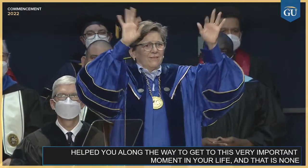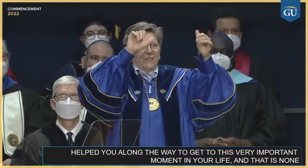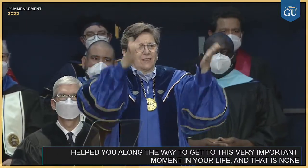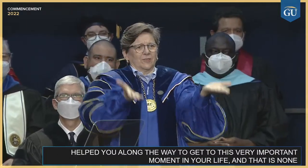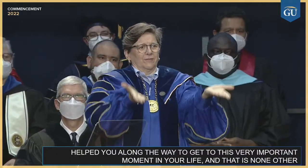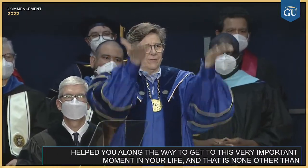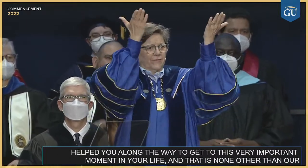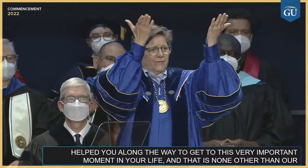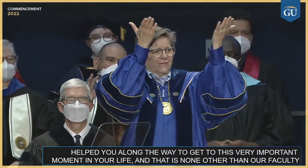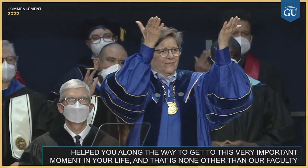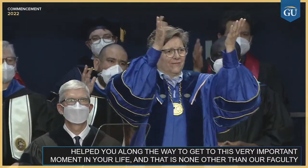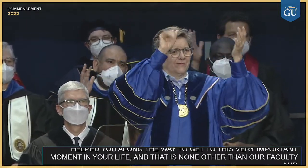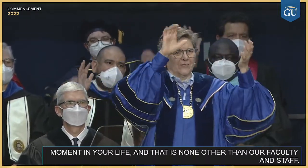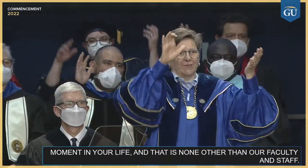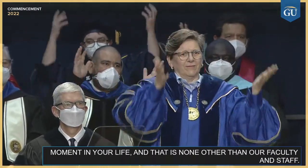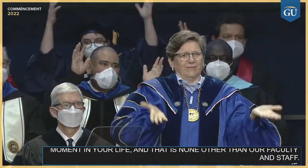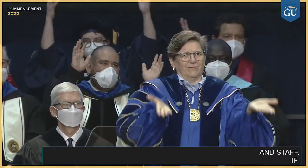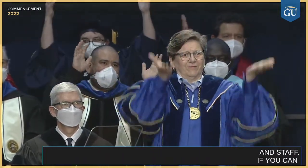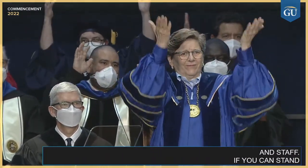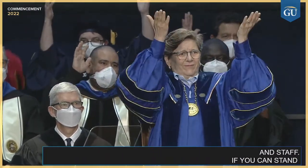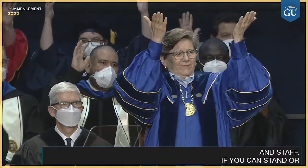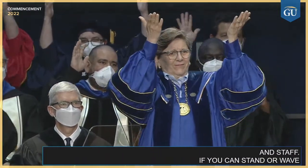recognized, our faculty and staff for Gallaudet.